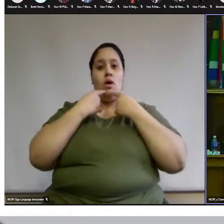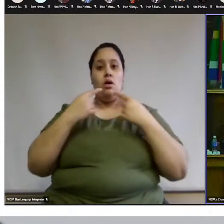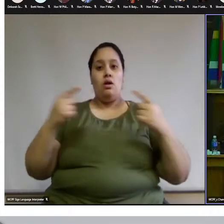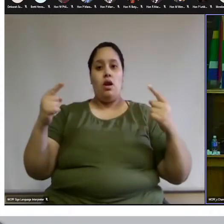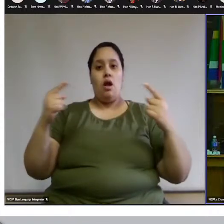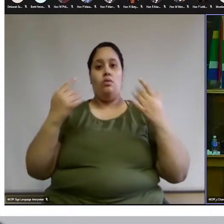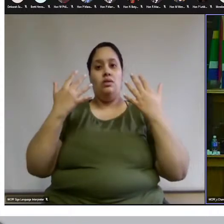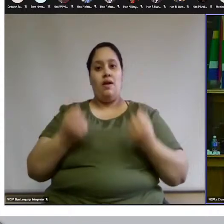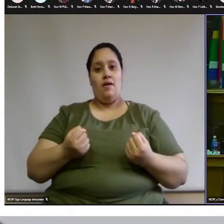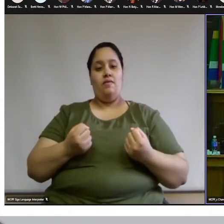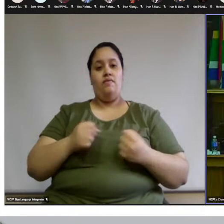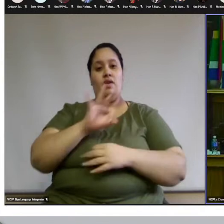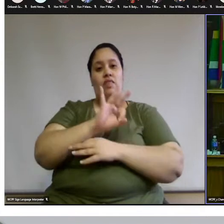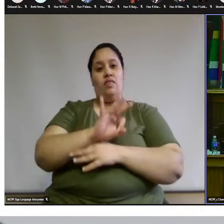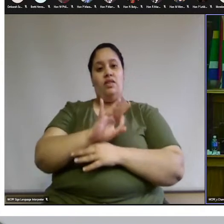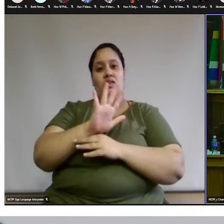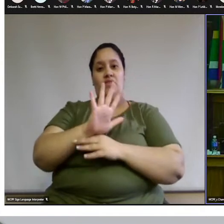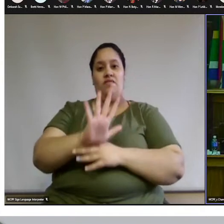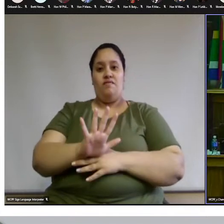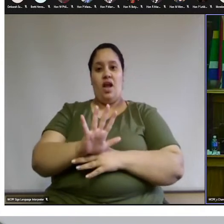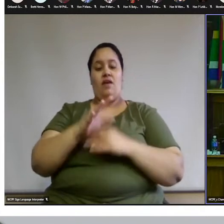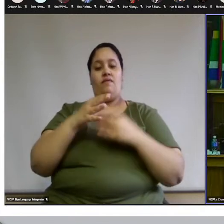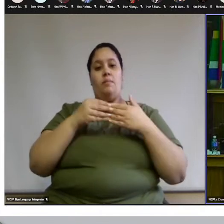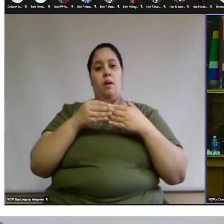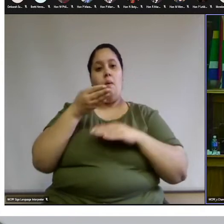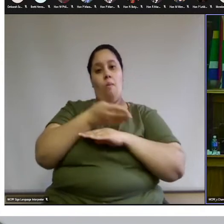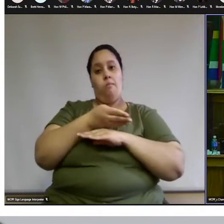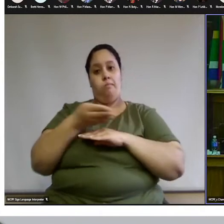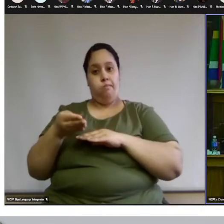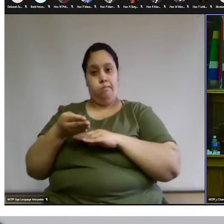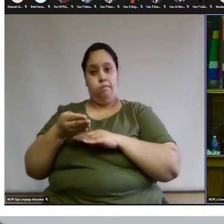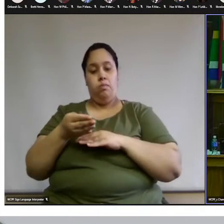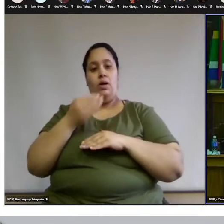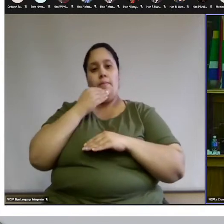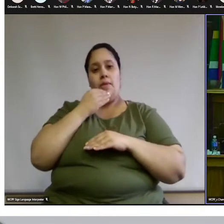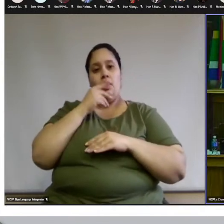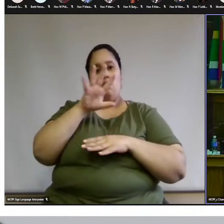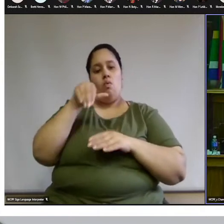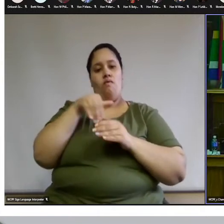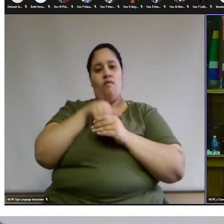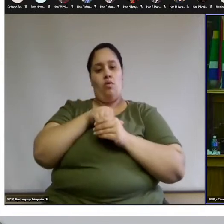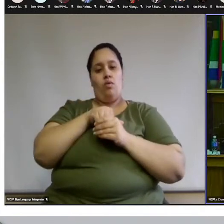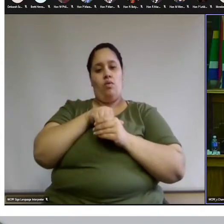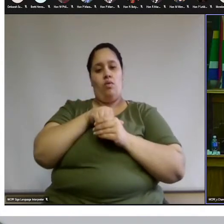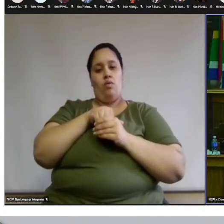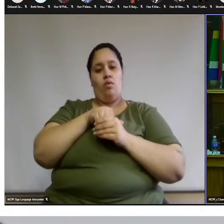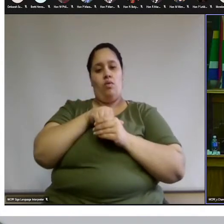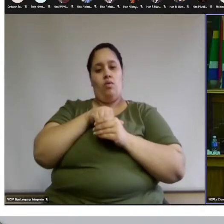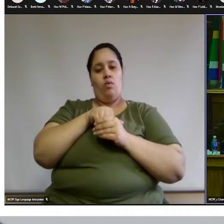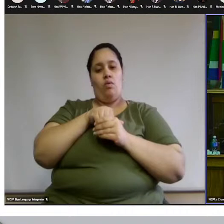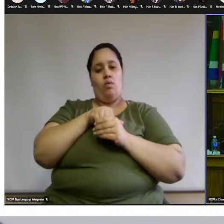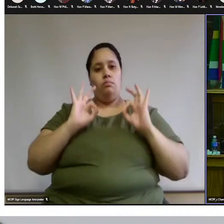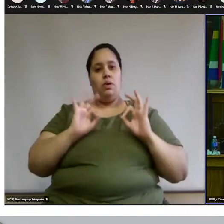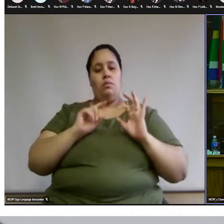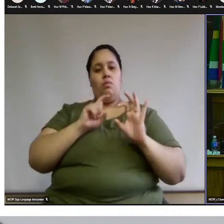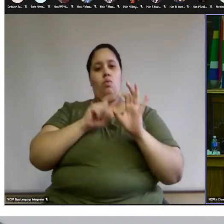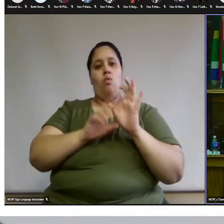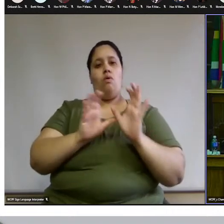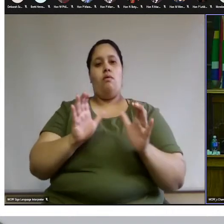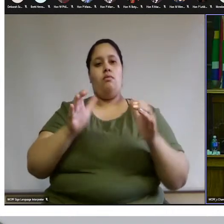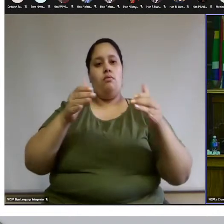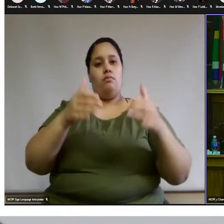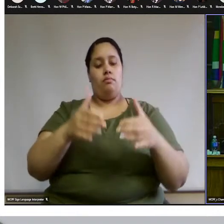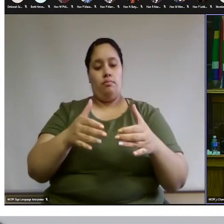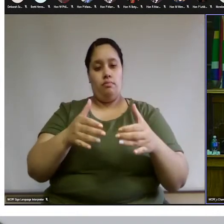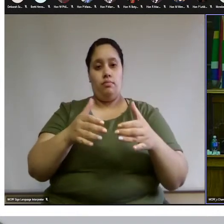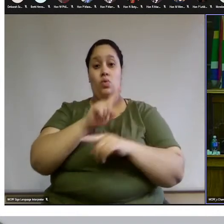currently 35 Honourable Members present and entitled to vote, and the House is therefore quorate. The